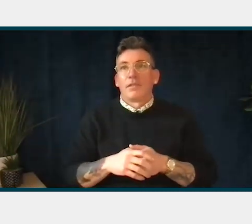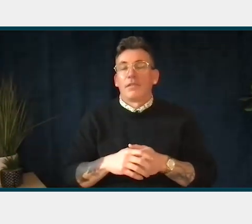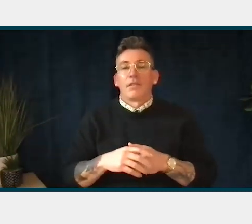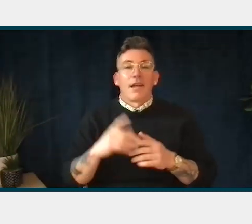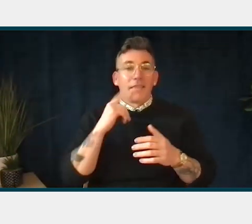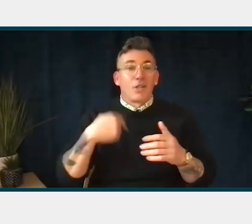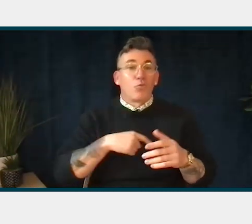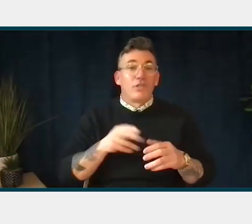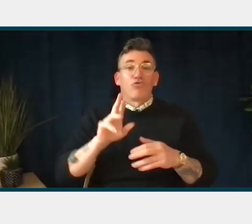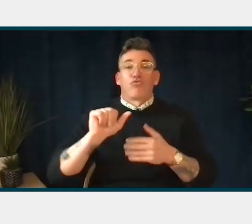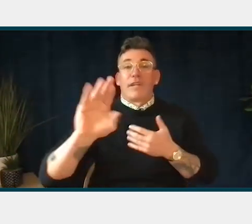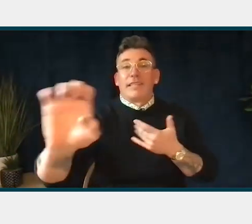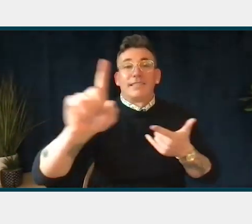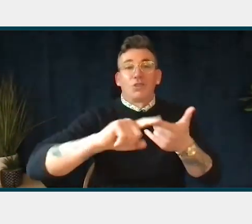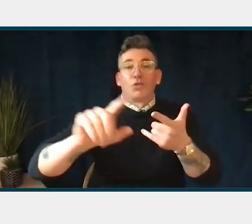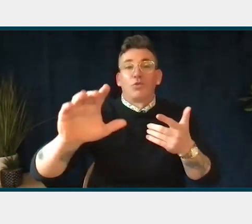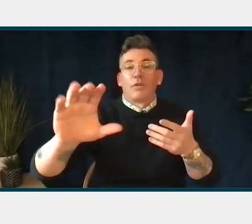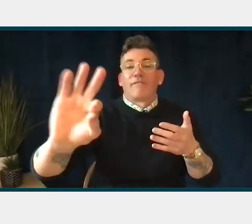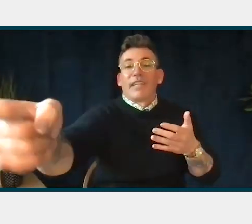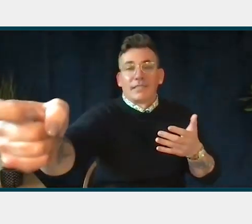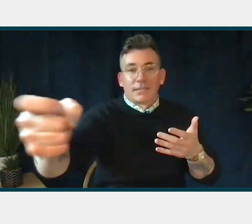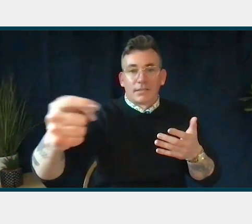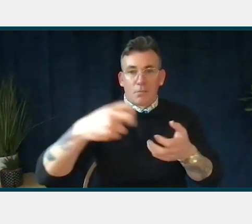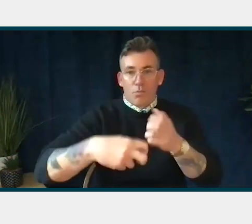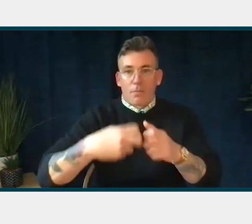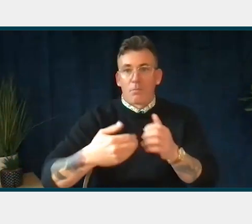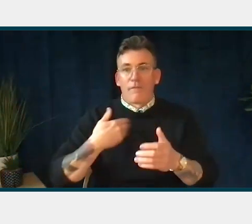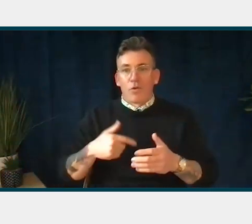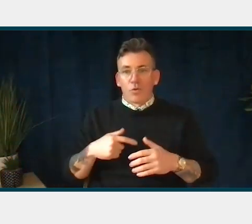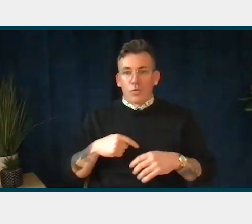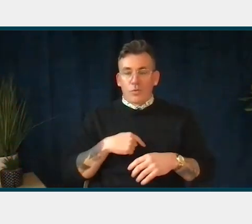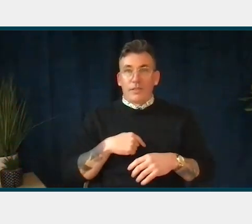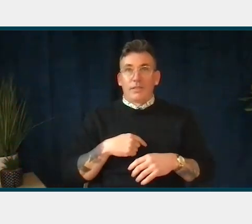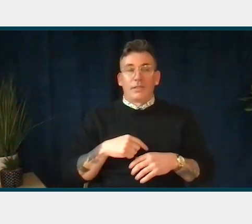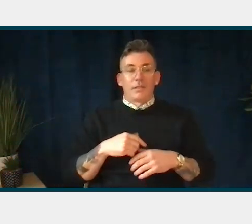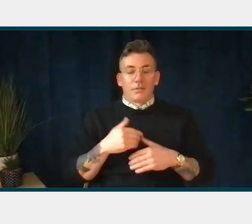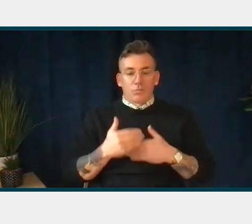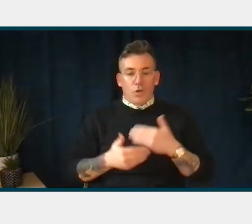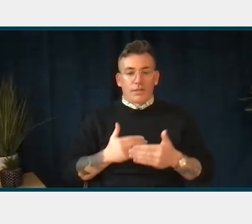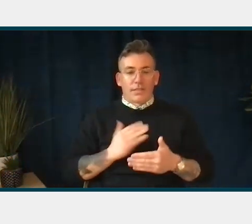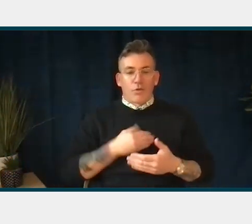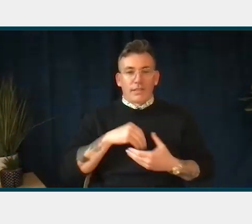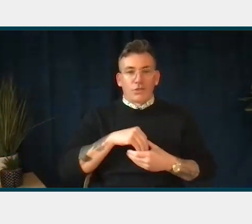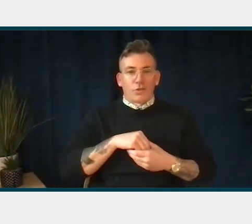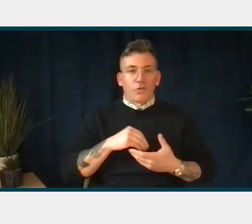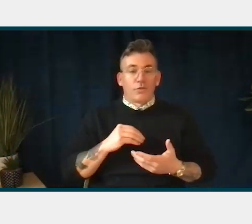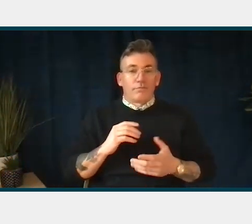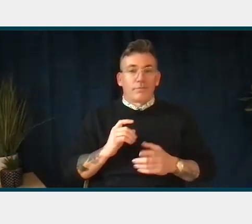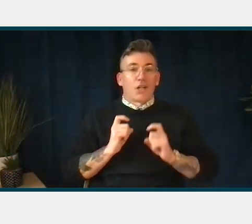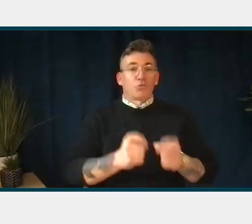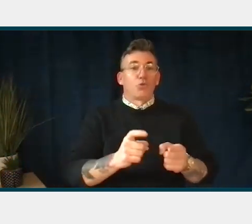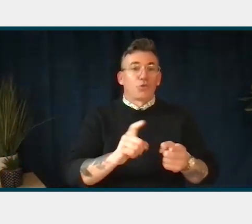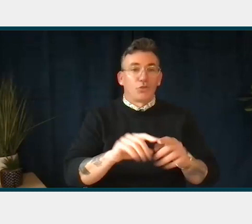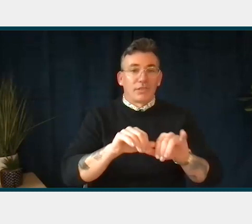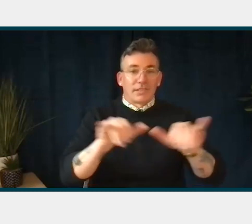do anything until you finish that first step of what's happening right now. And you don't want to be in that race to fix the problem.